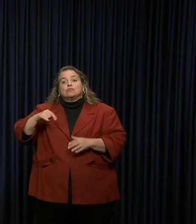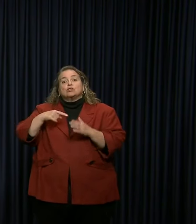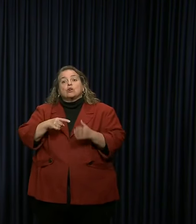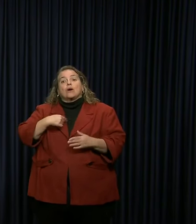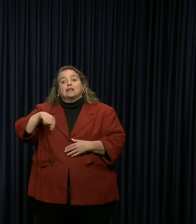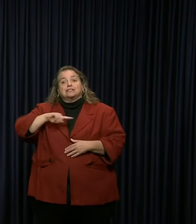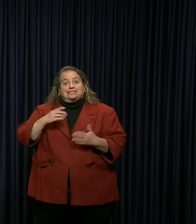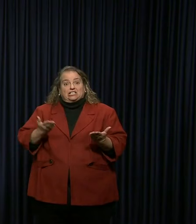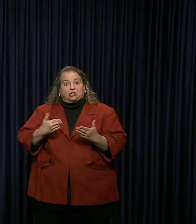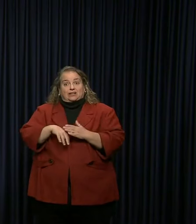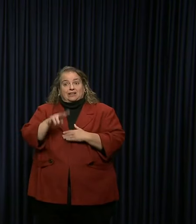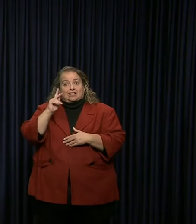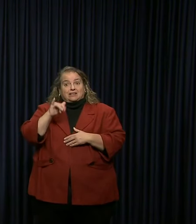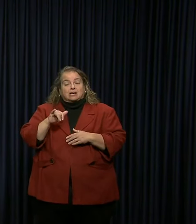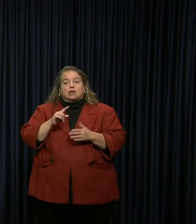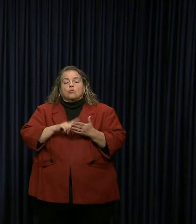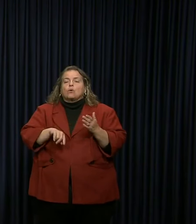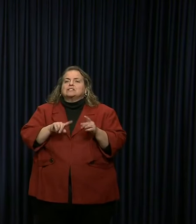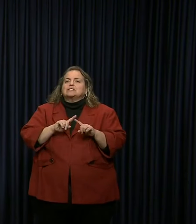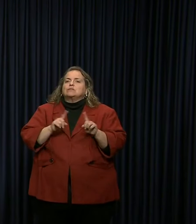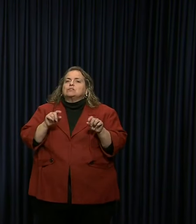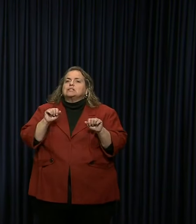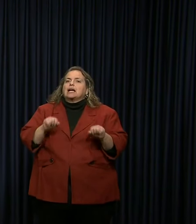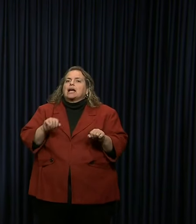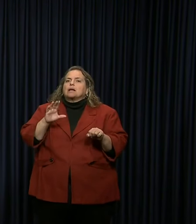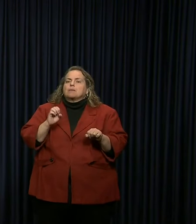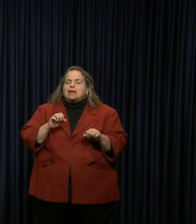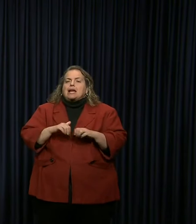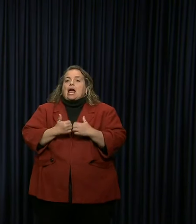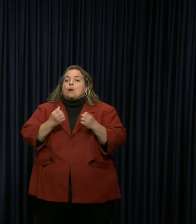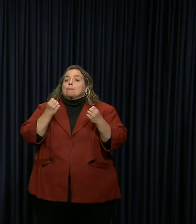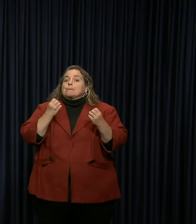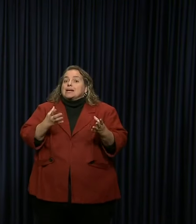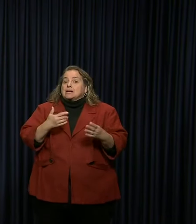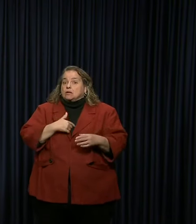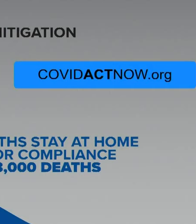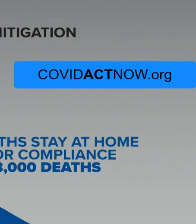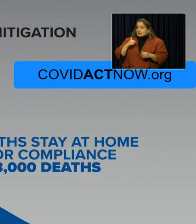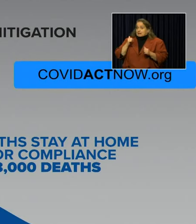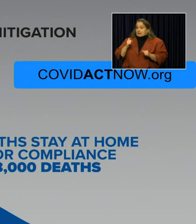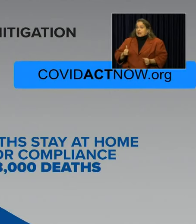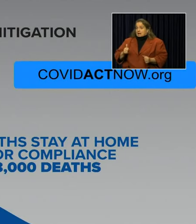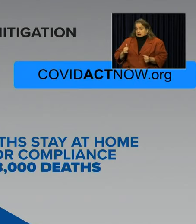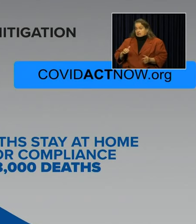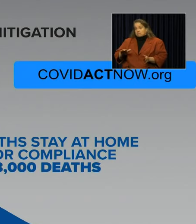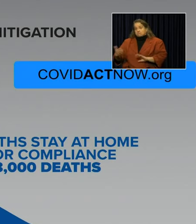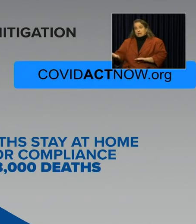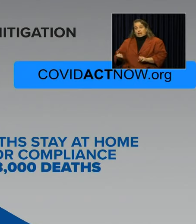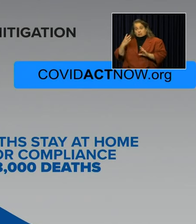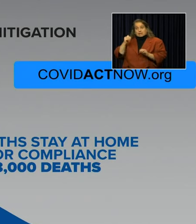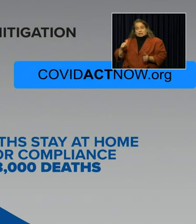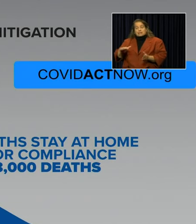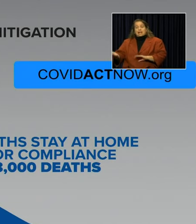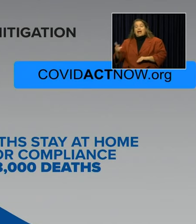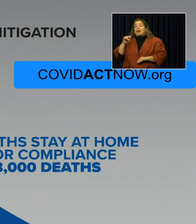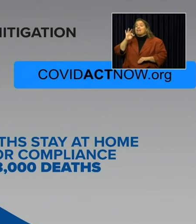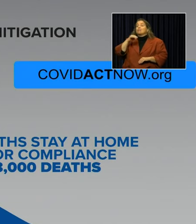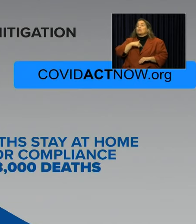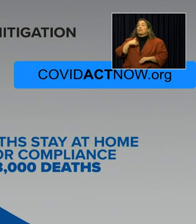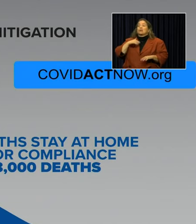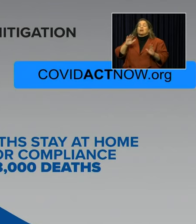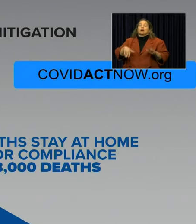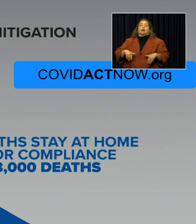Kentucky, what the difference could be and how many we lose if we engage in